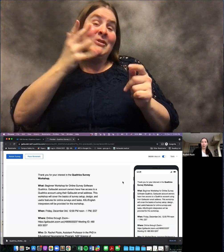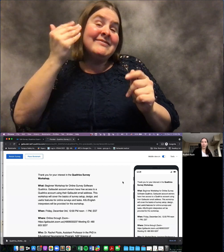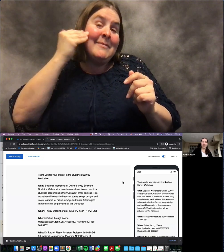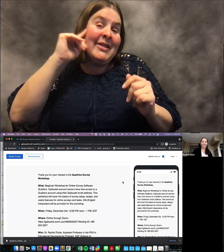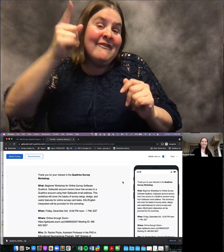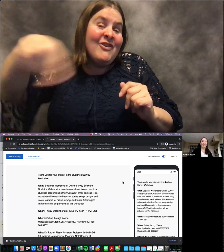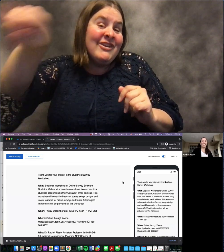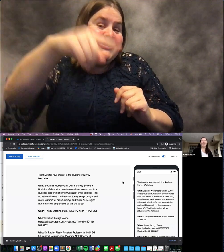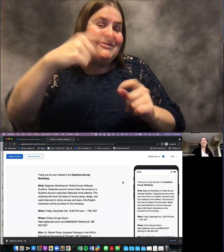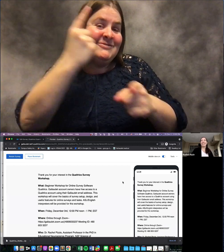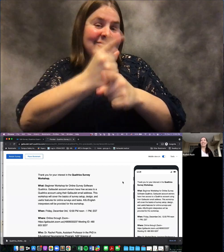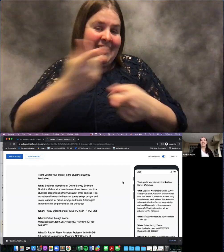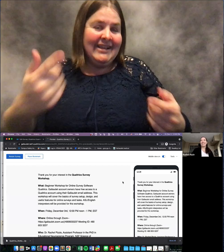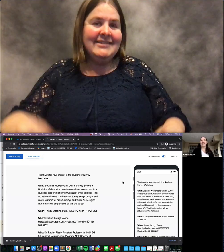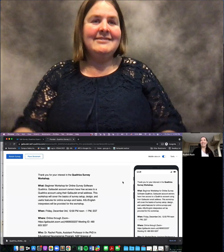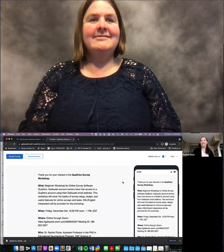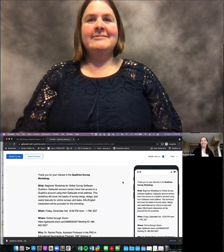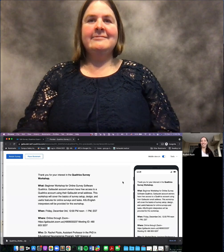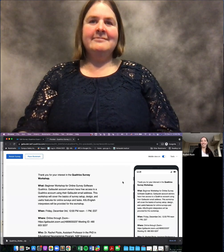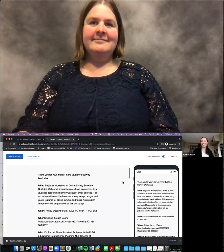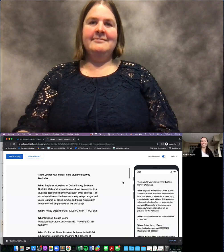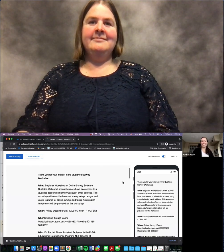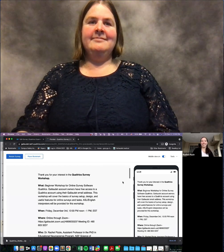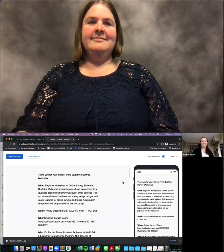you all.